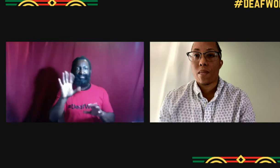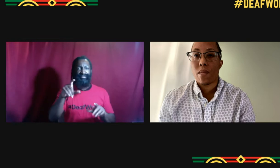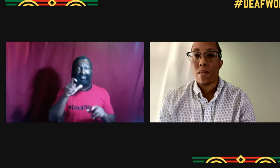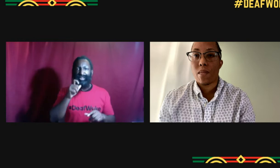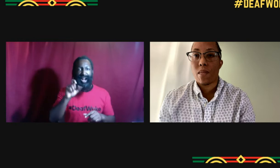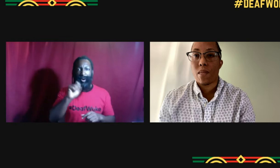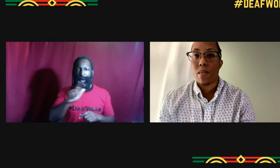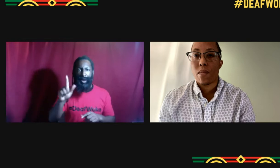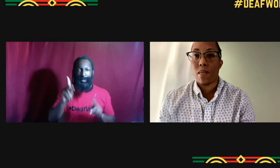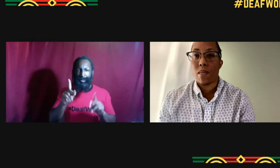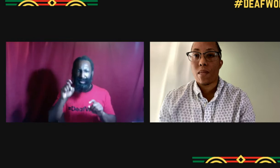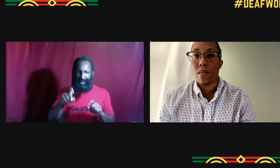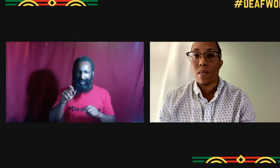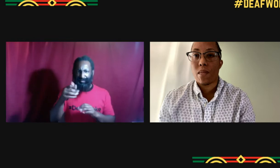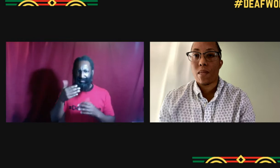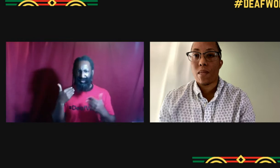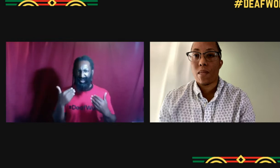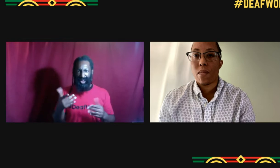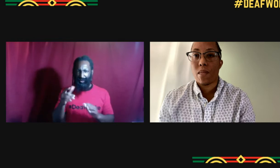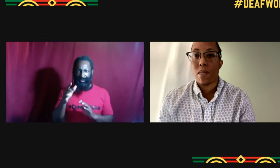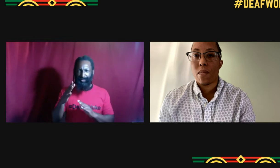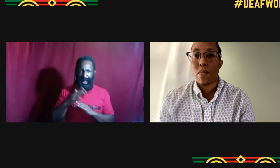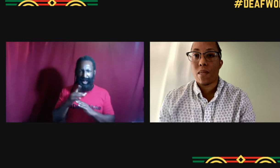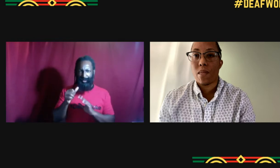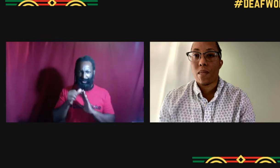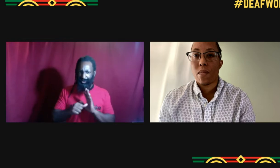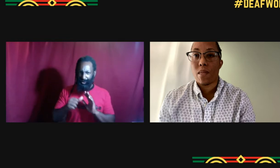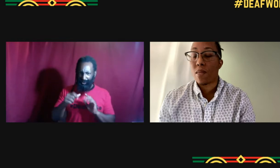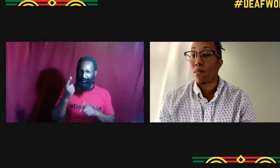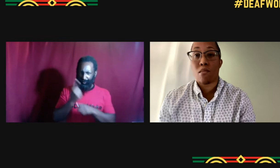you mentioned, you know, about top surgery.